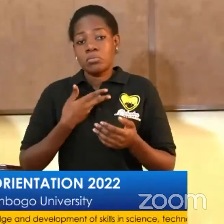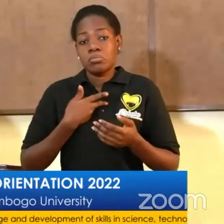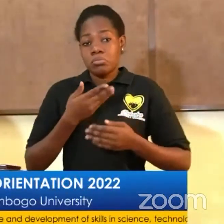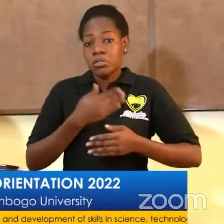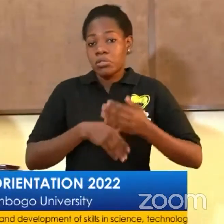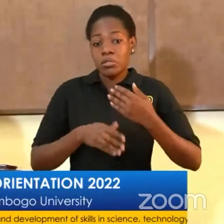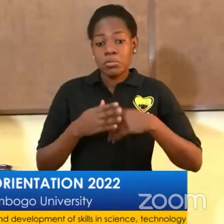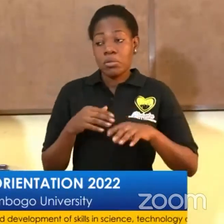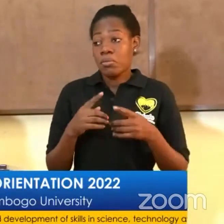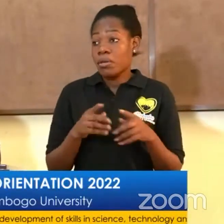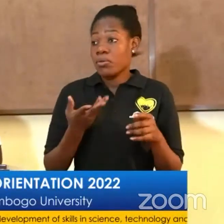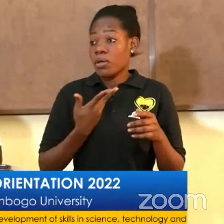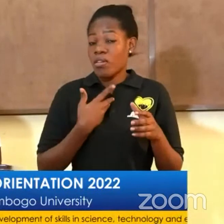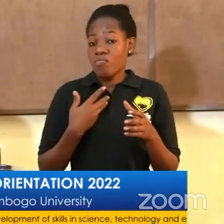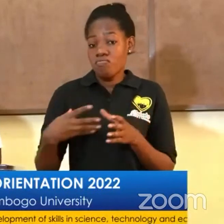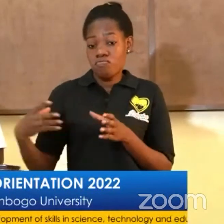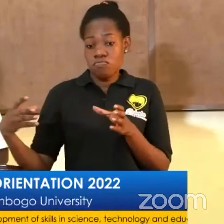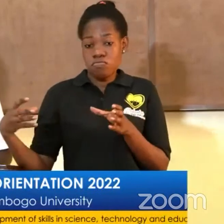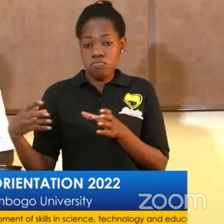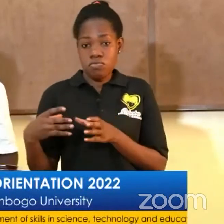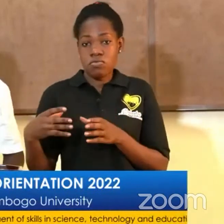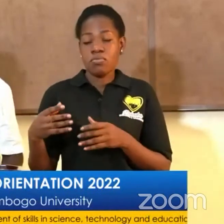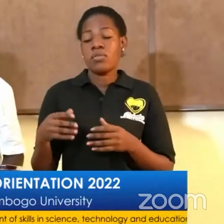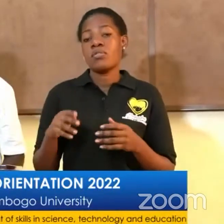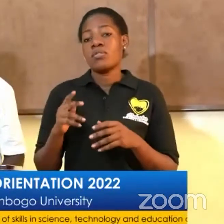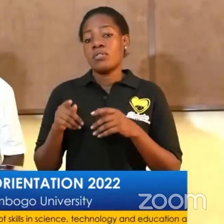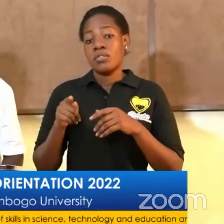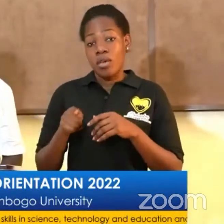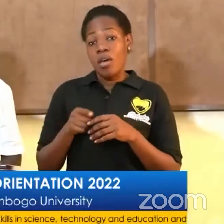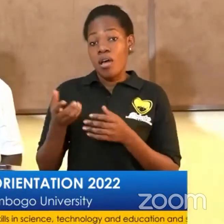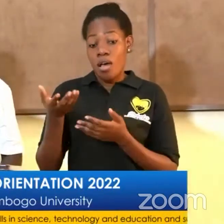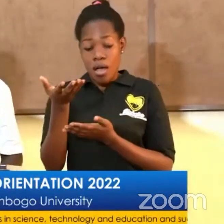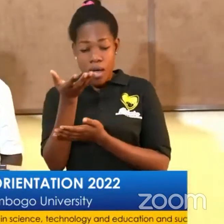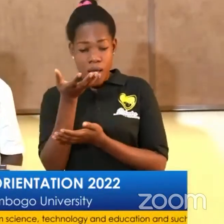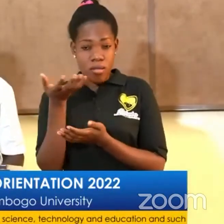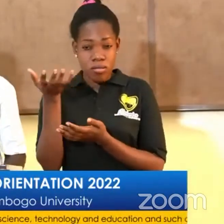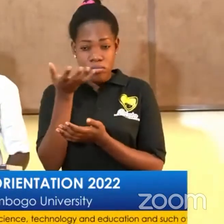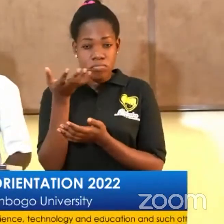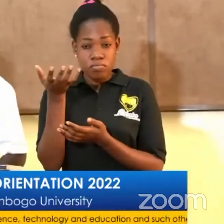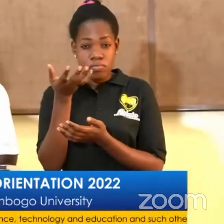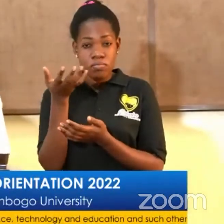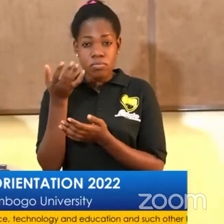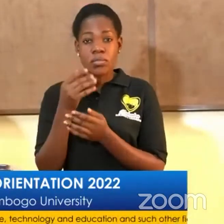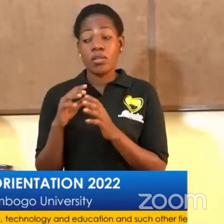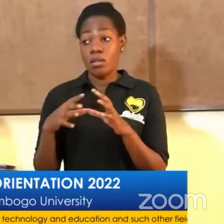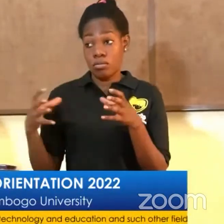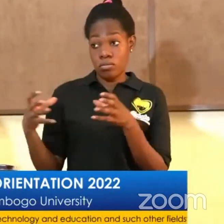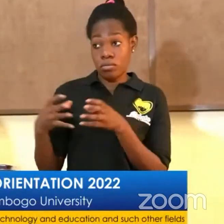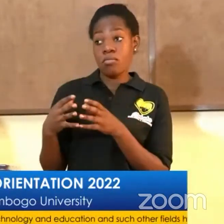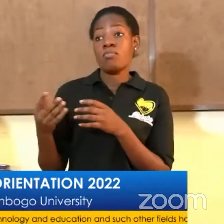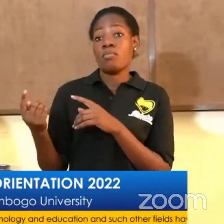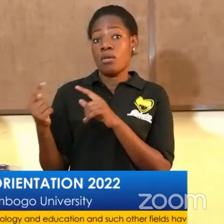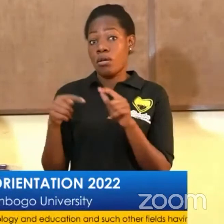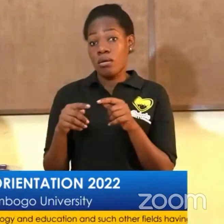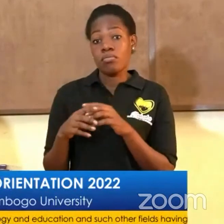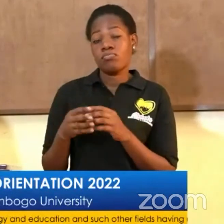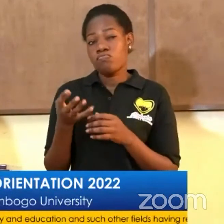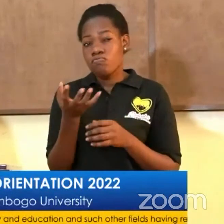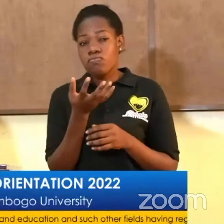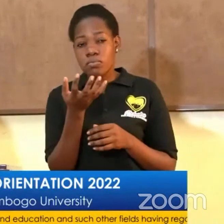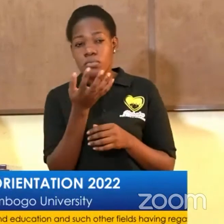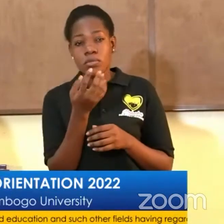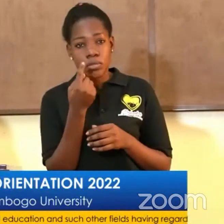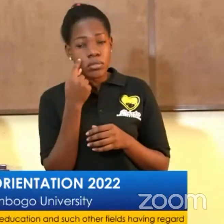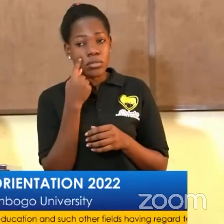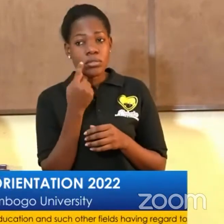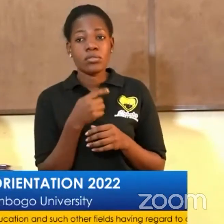we have a team of assessors. A team has come to assess people who have disabilities and